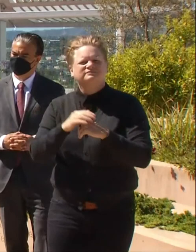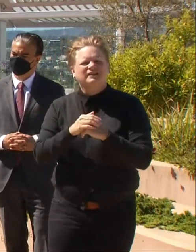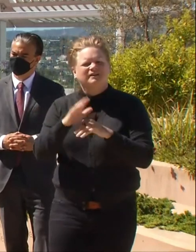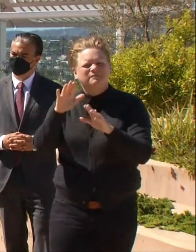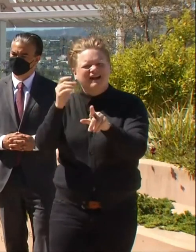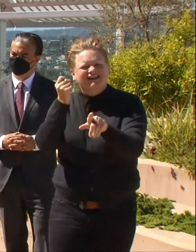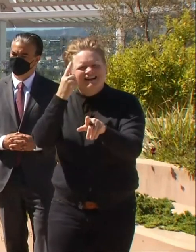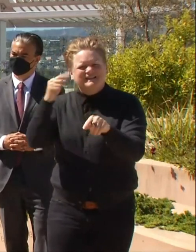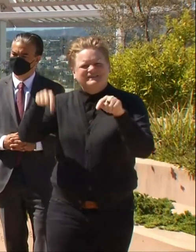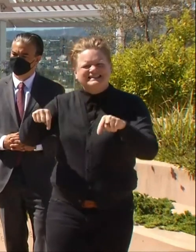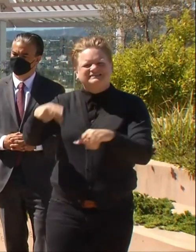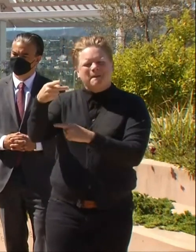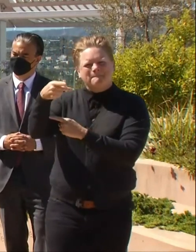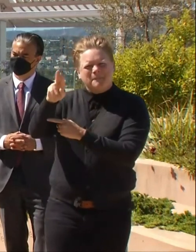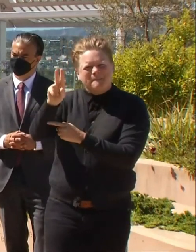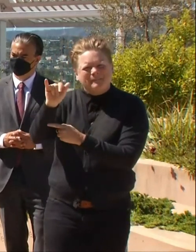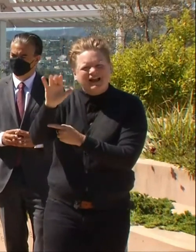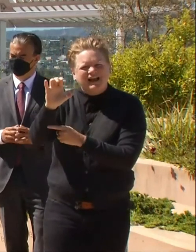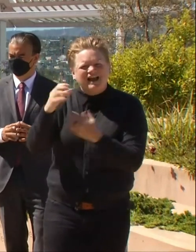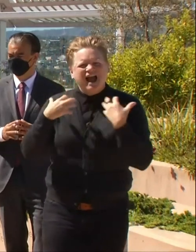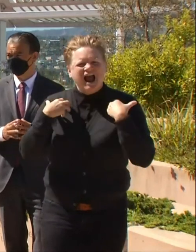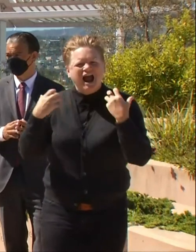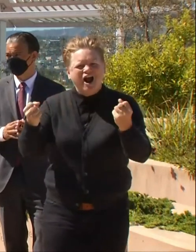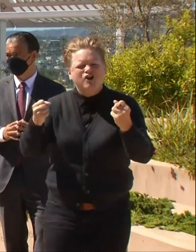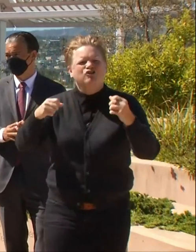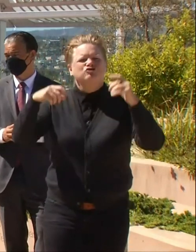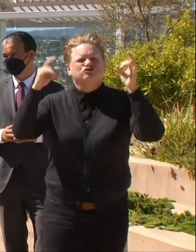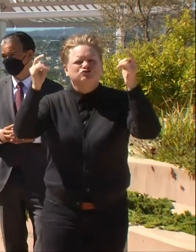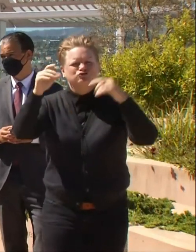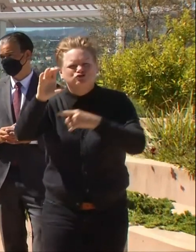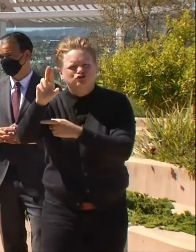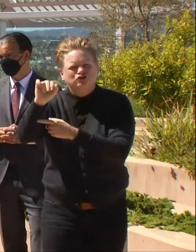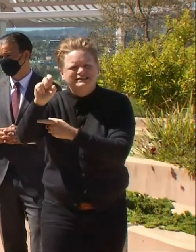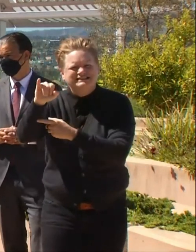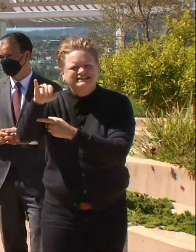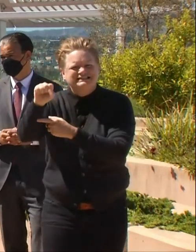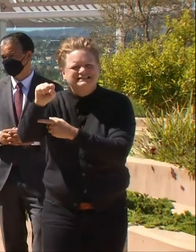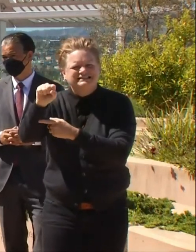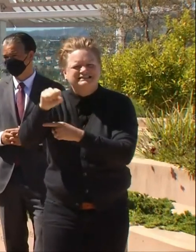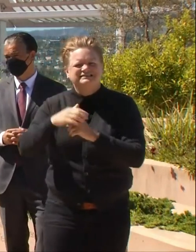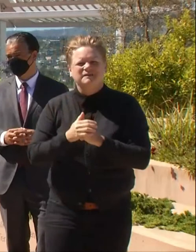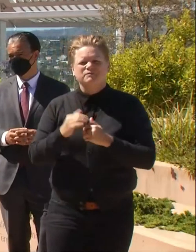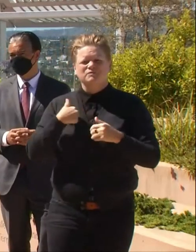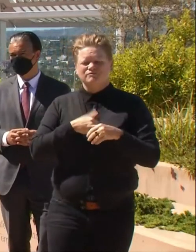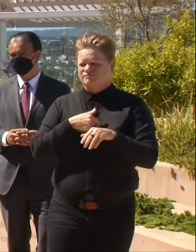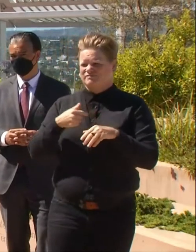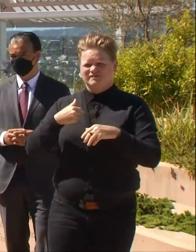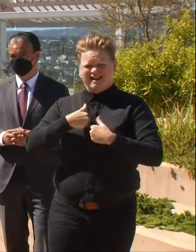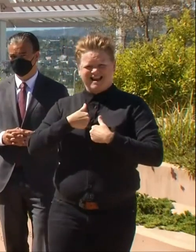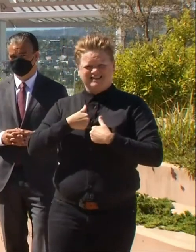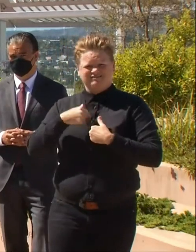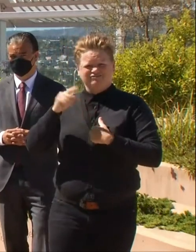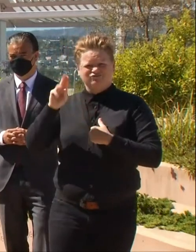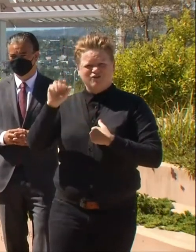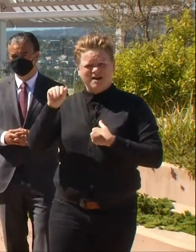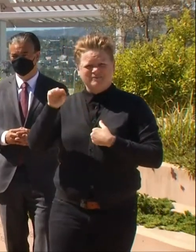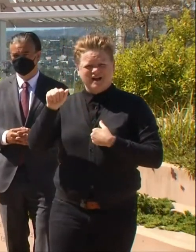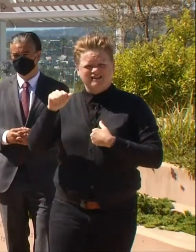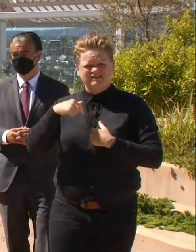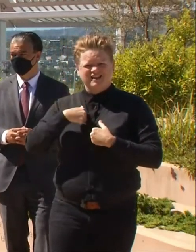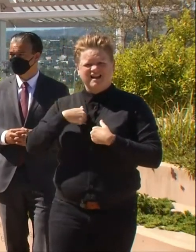conclusion, as a trauma surgeon, seeing what has happened here over the last couple decades, I view gun violence